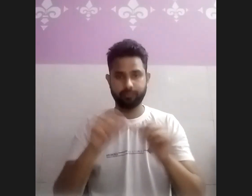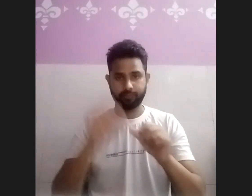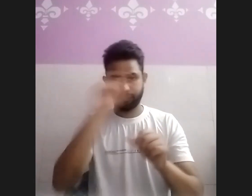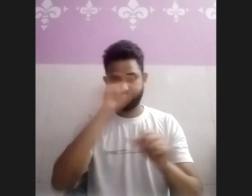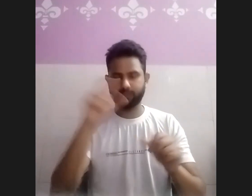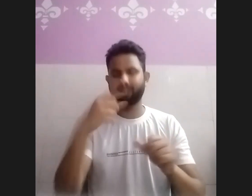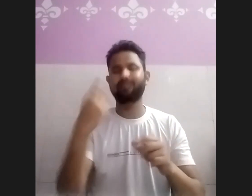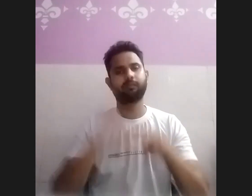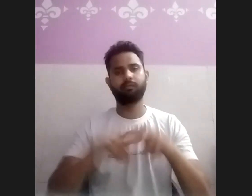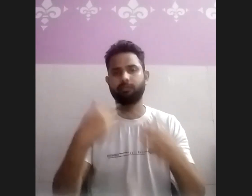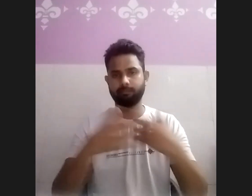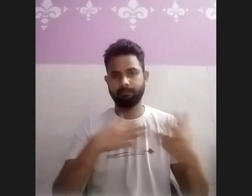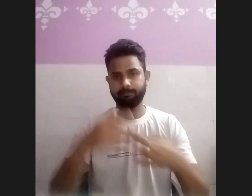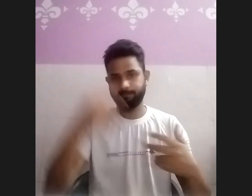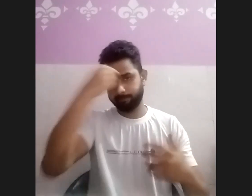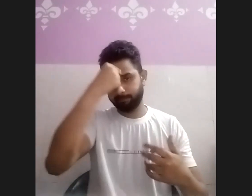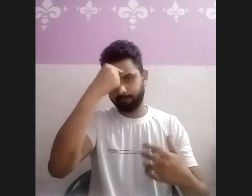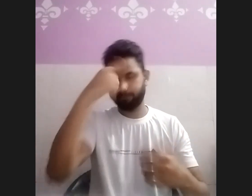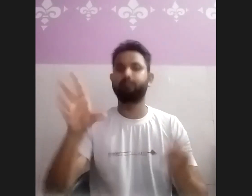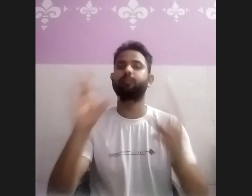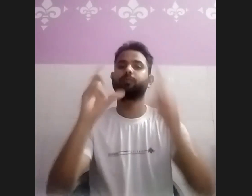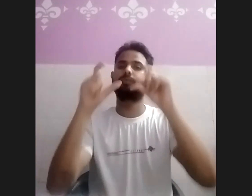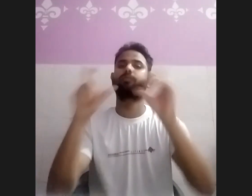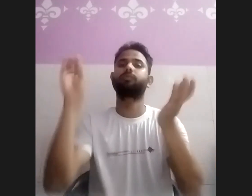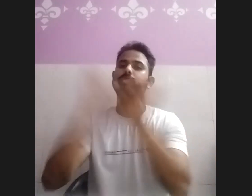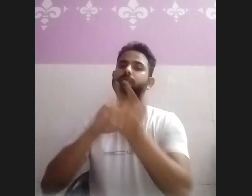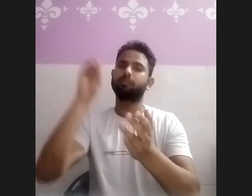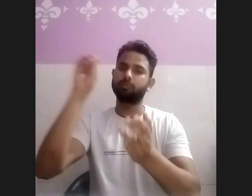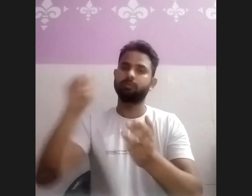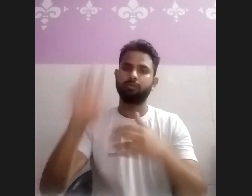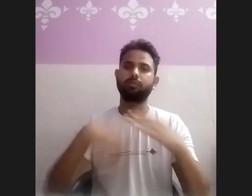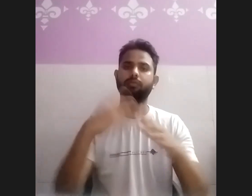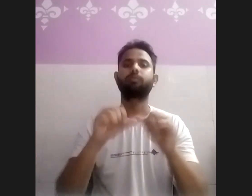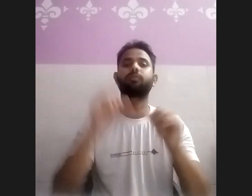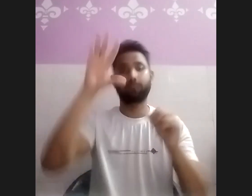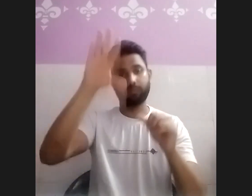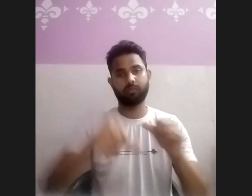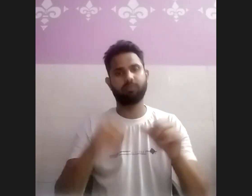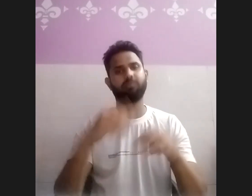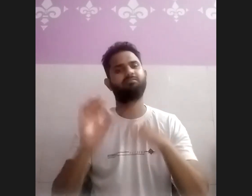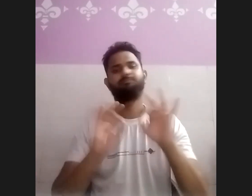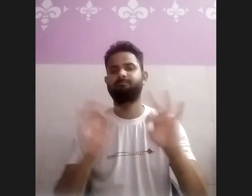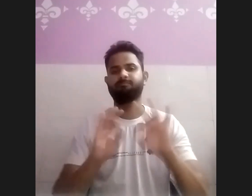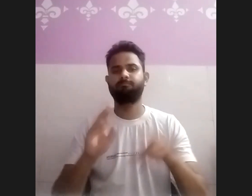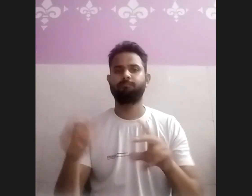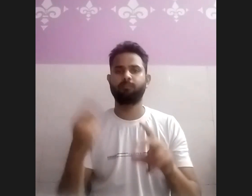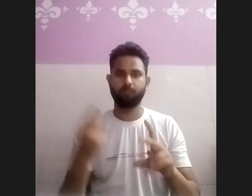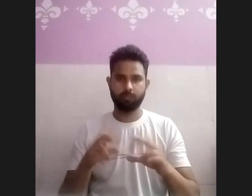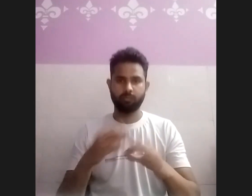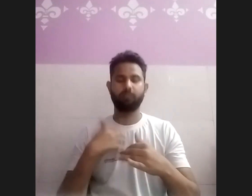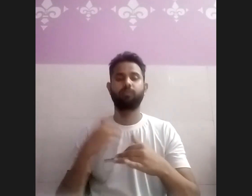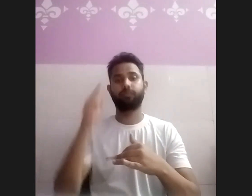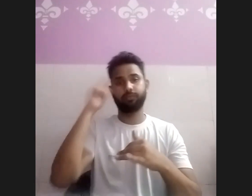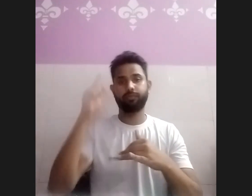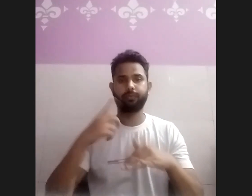issue. So there the photos doesn't accept on a first go. I mean,